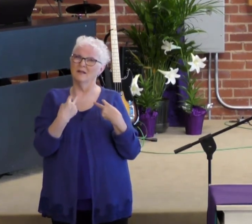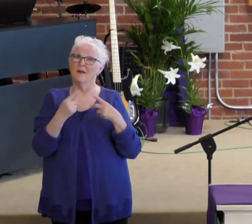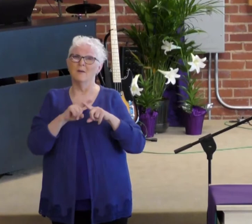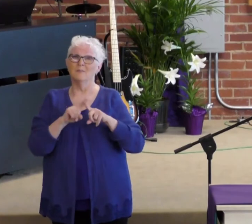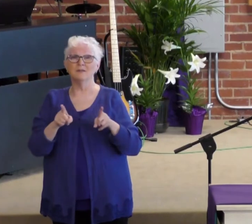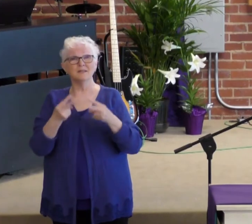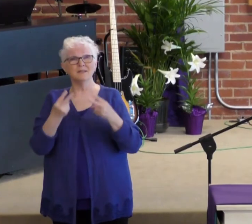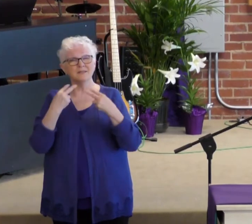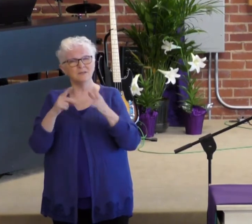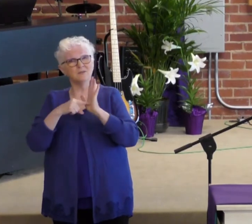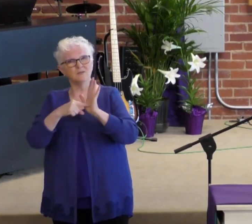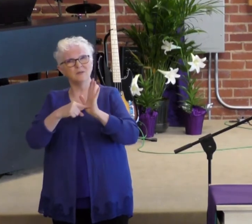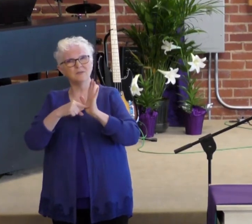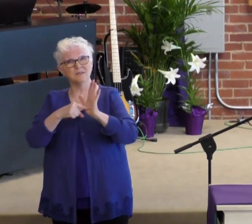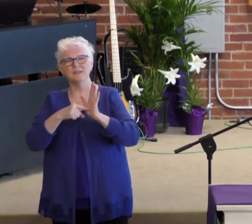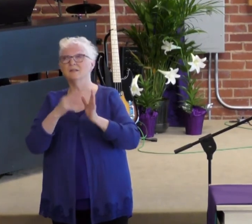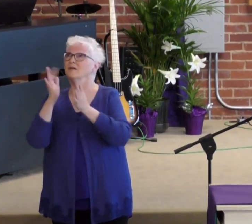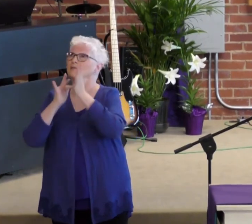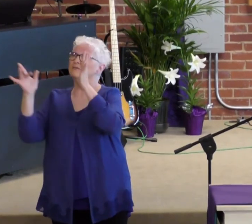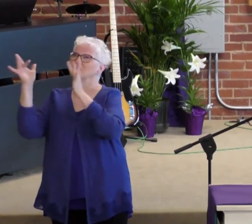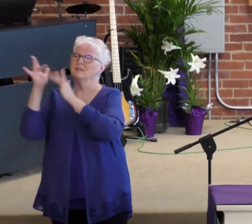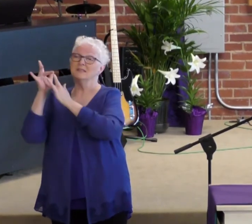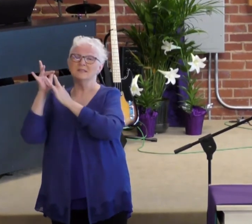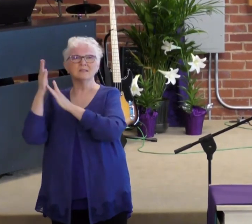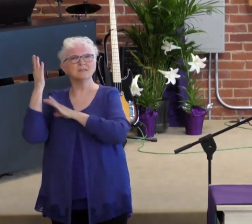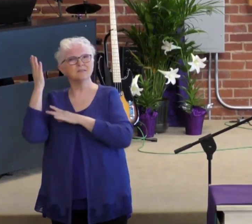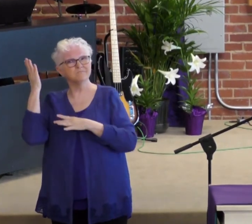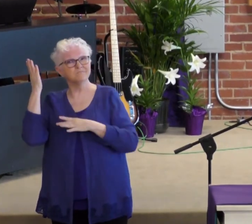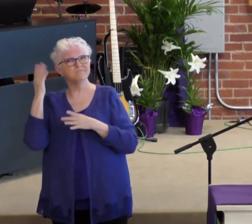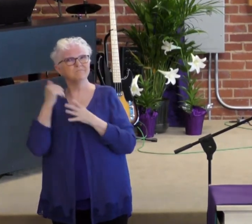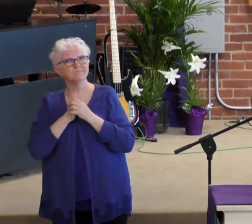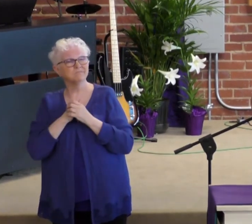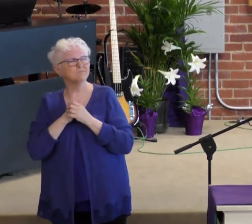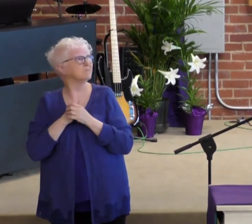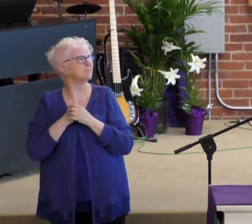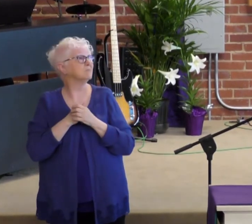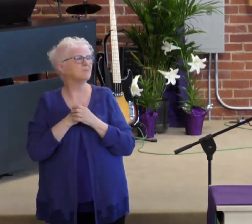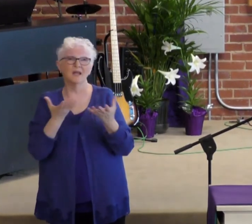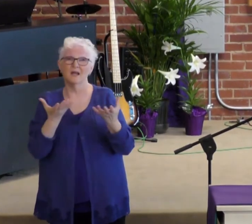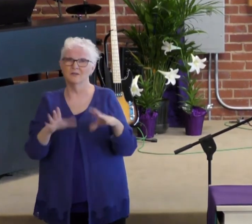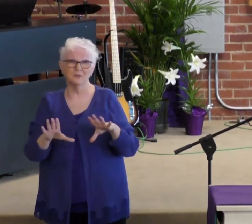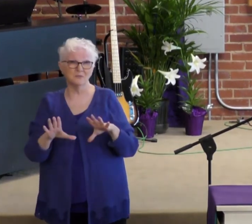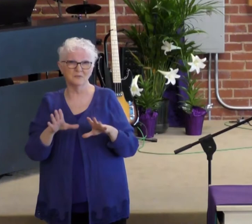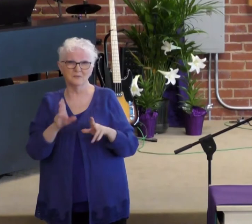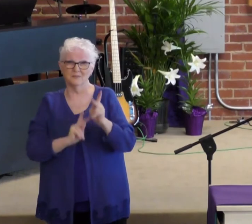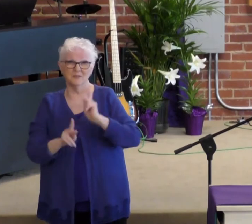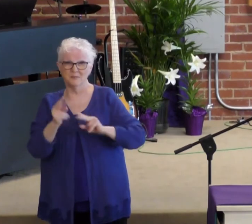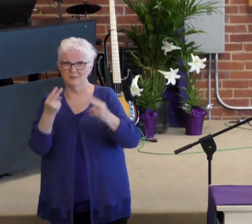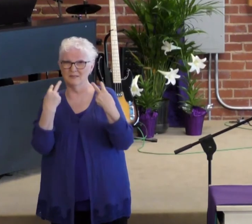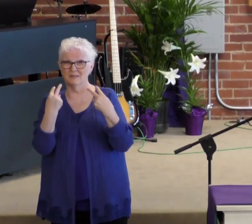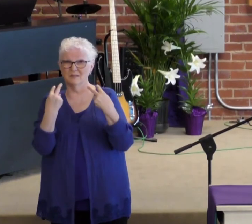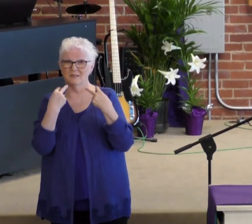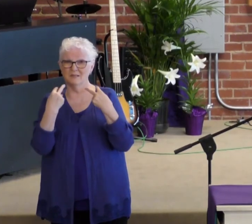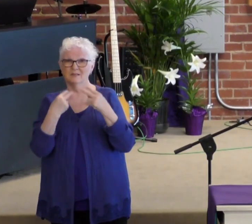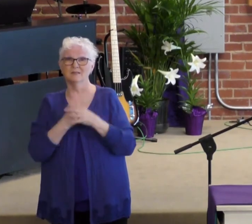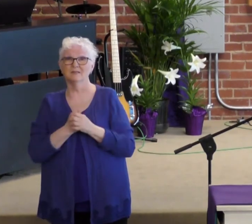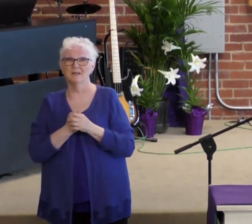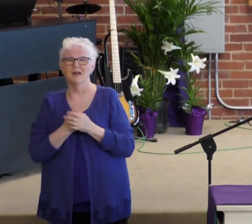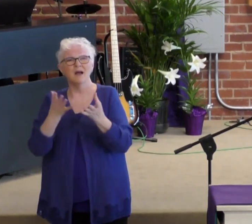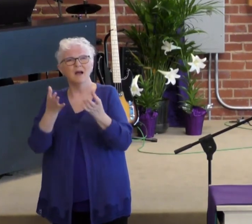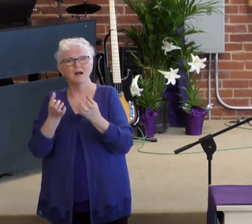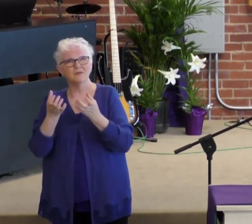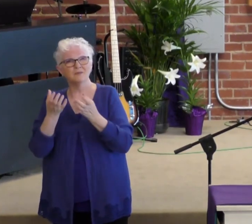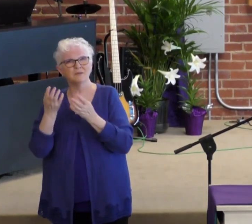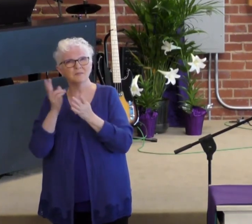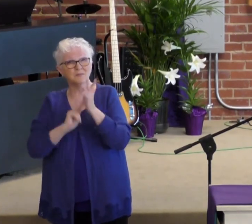representative of Jesus, right? I don't want people to see me. I want people